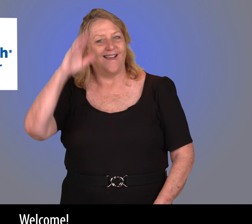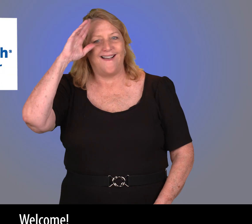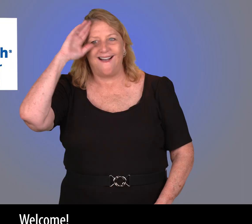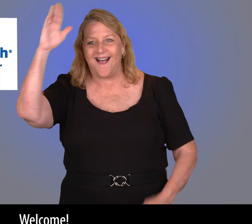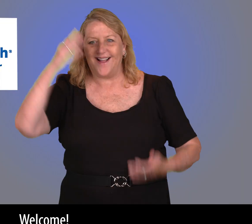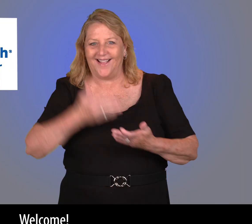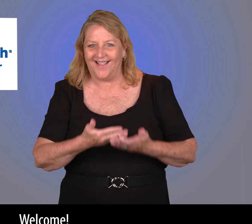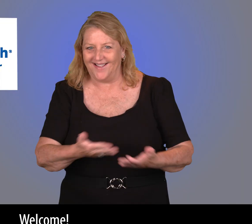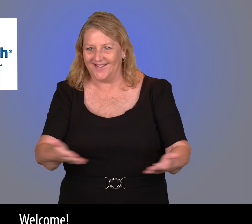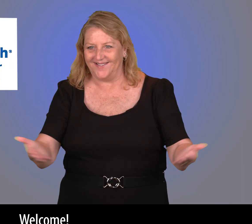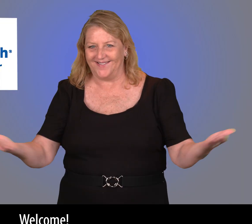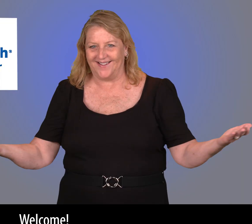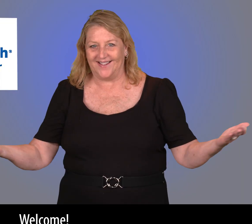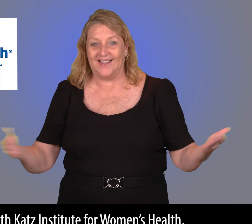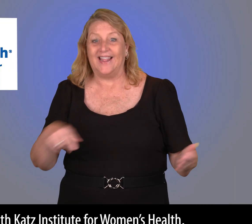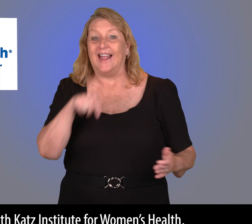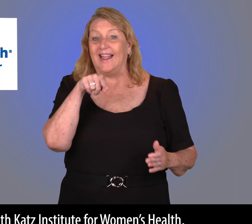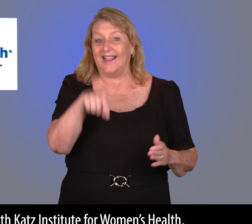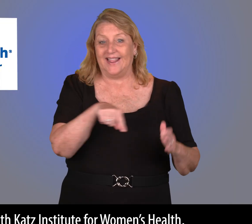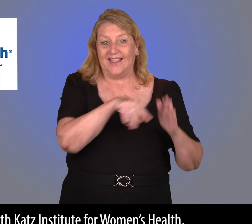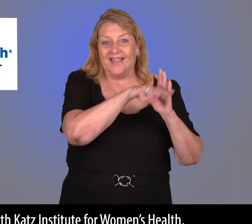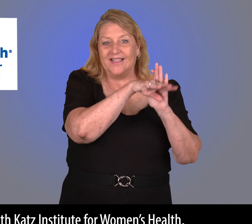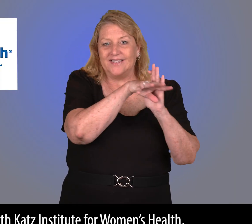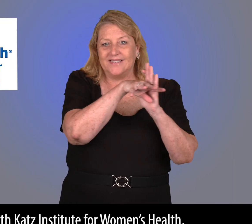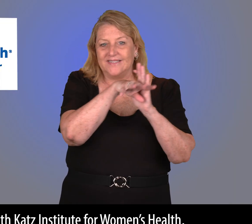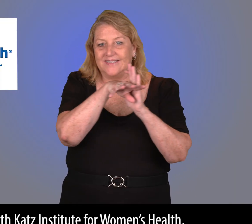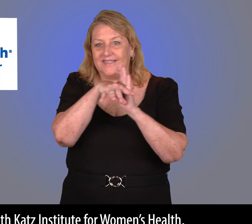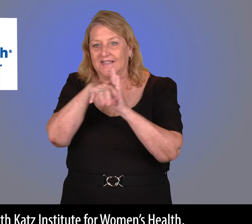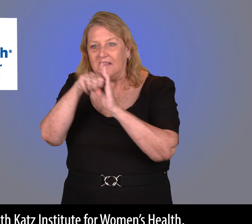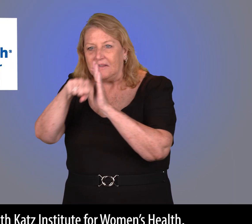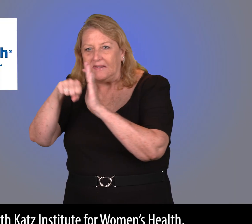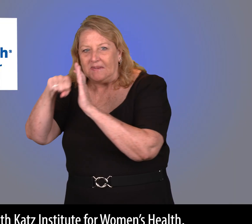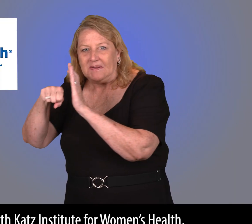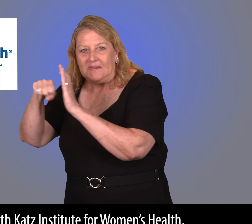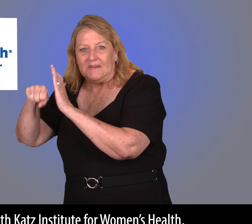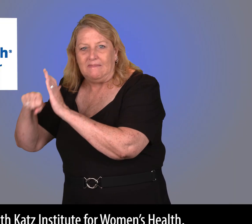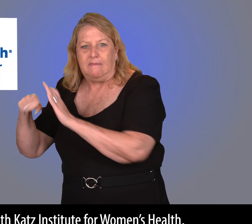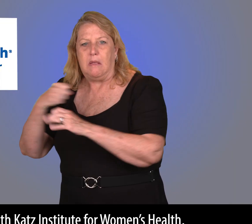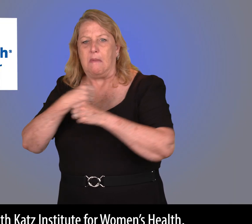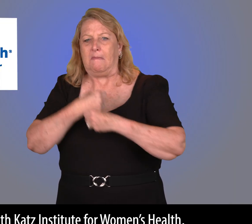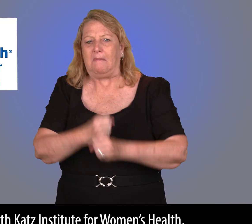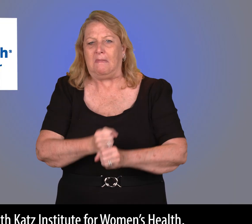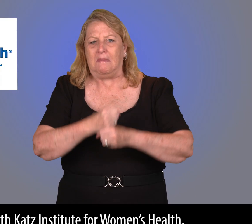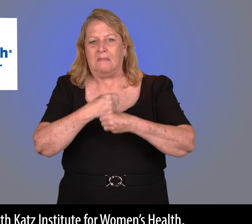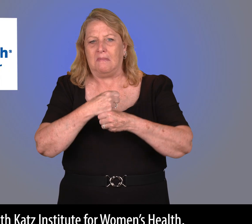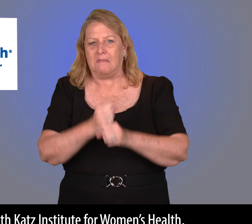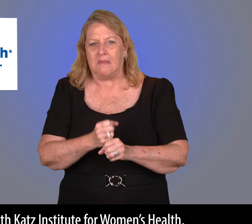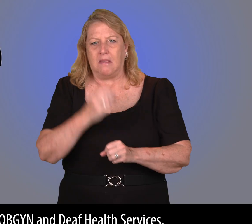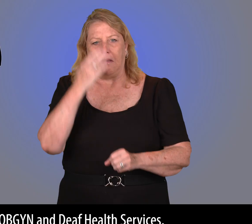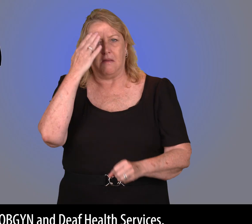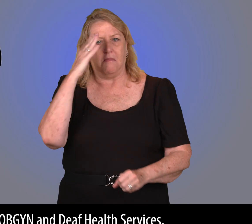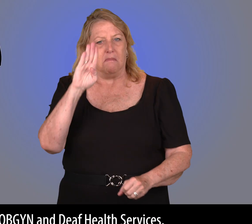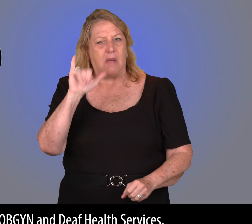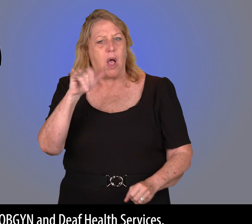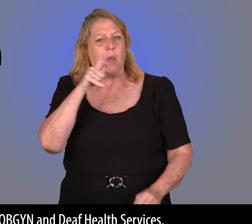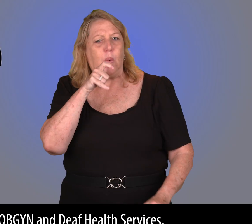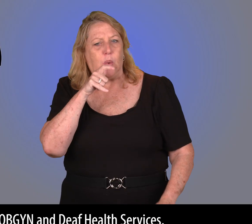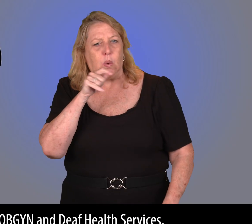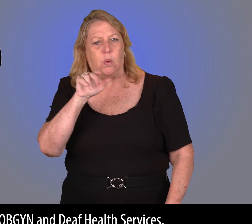Welcome. The Northwell Health Institute for Women's Health, Department of